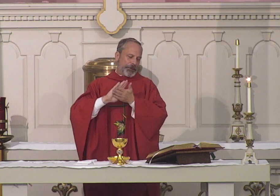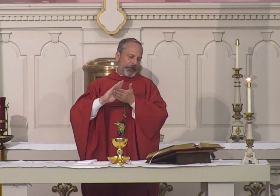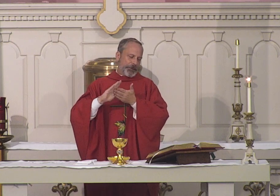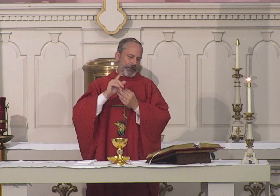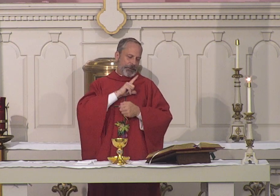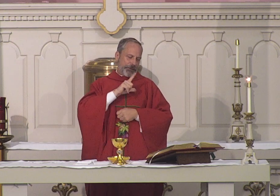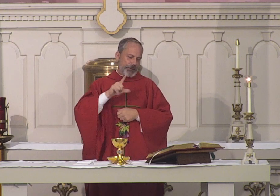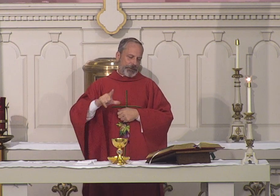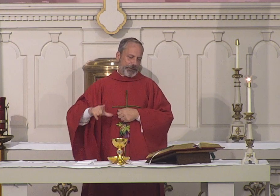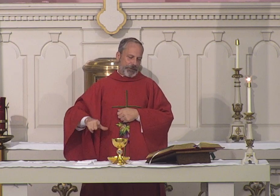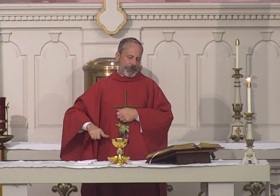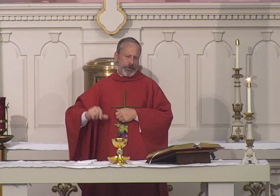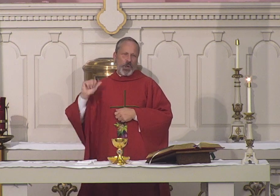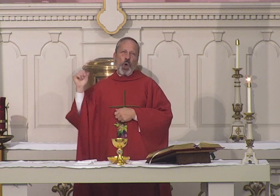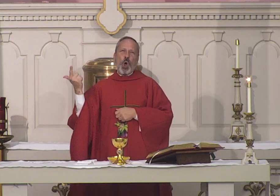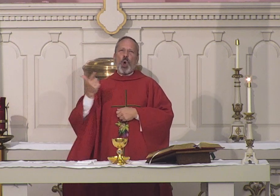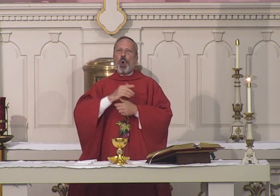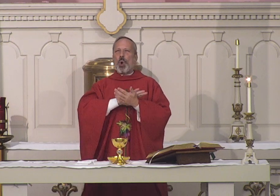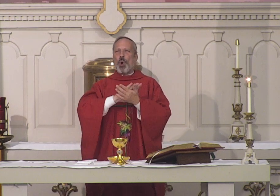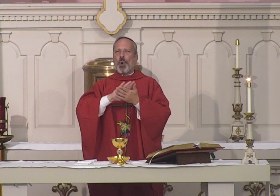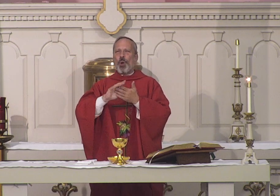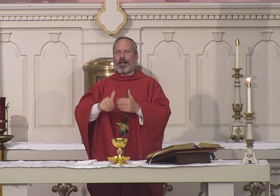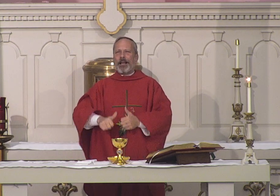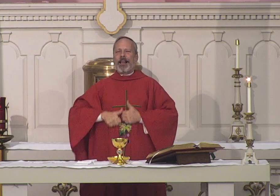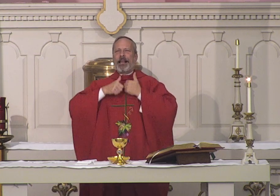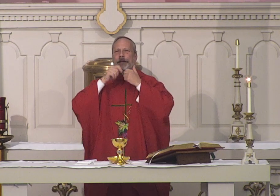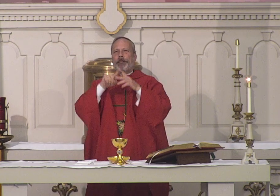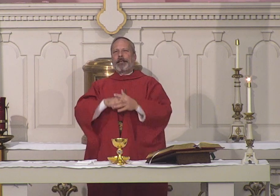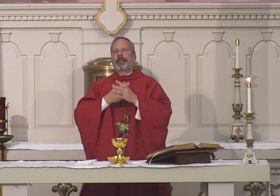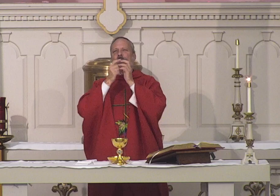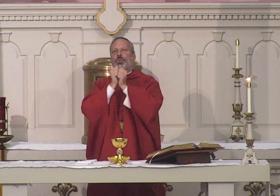You're indeed holy, O Lord, the font of